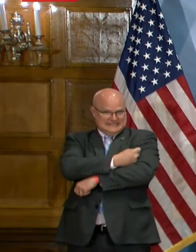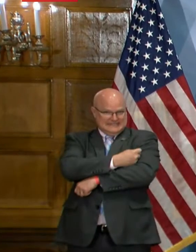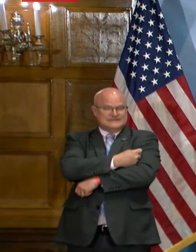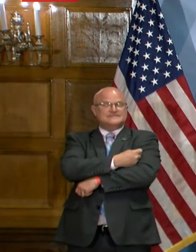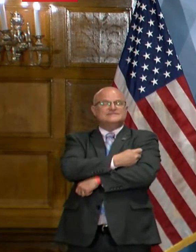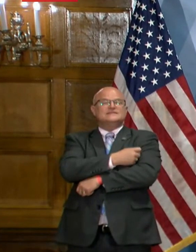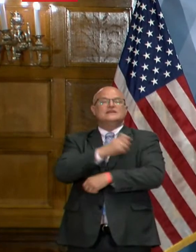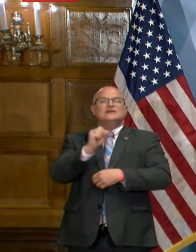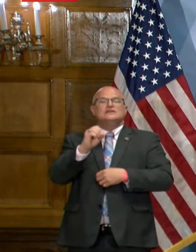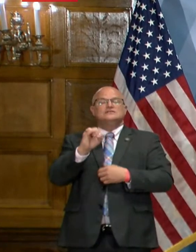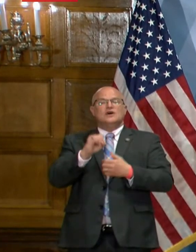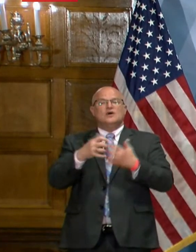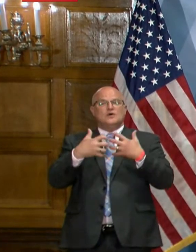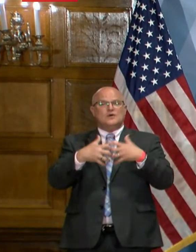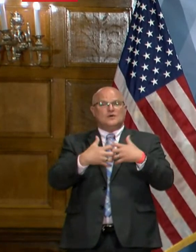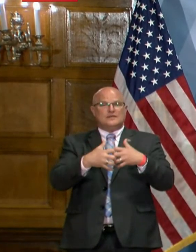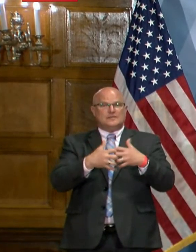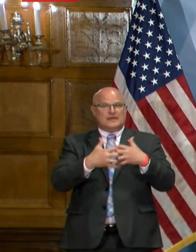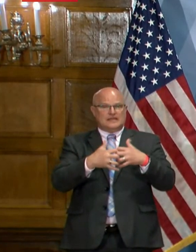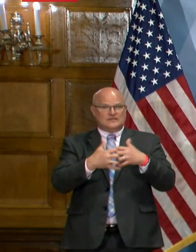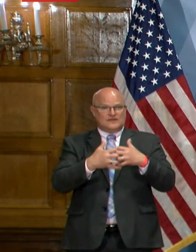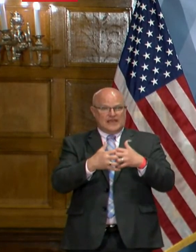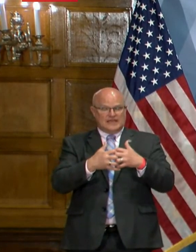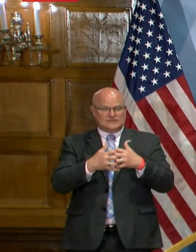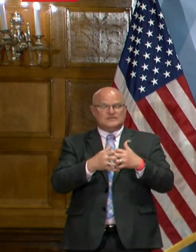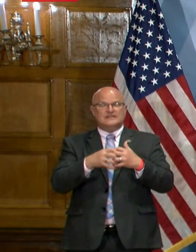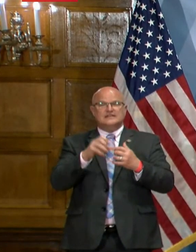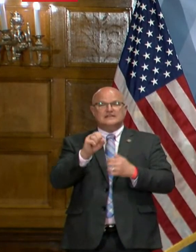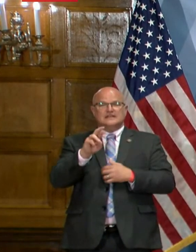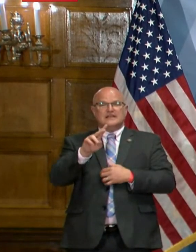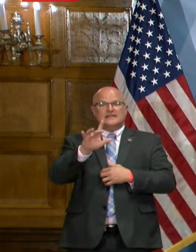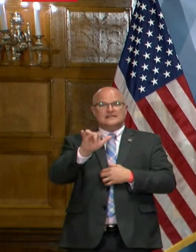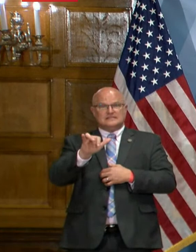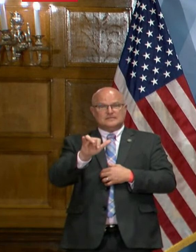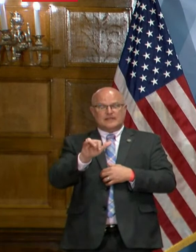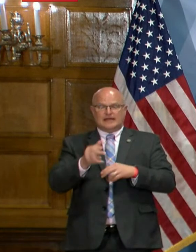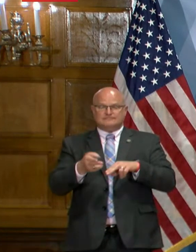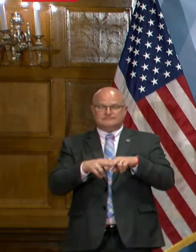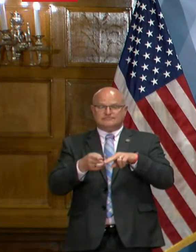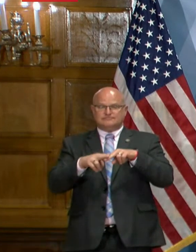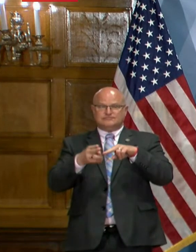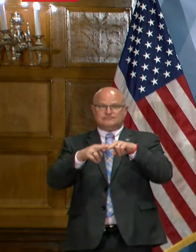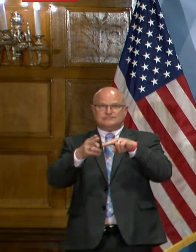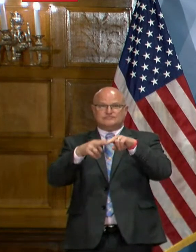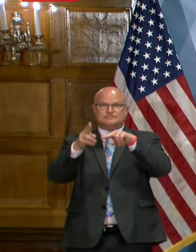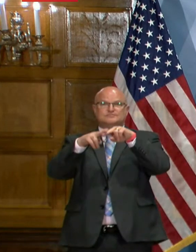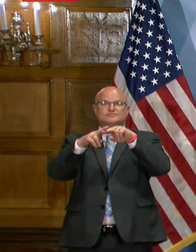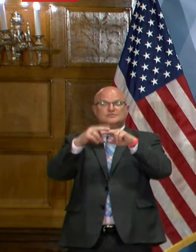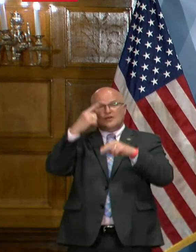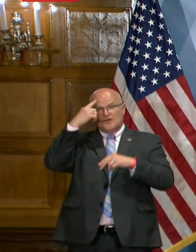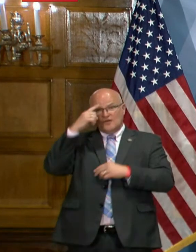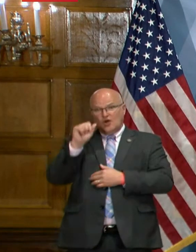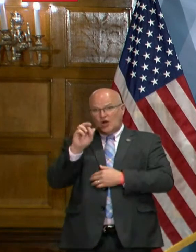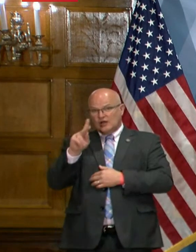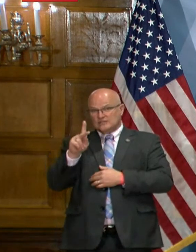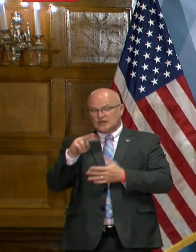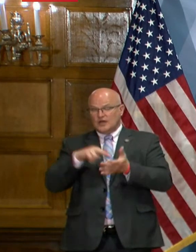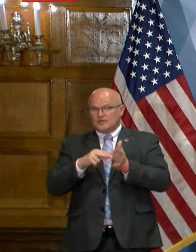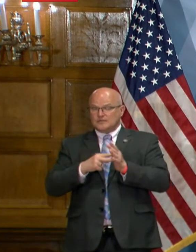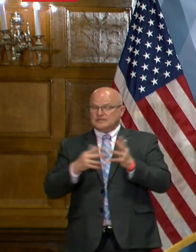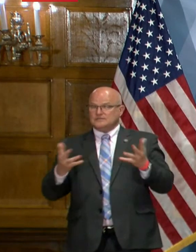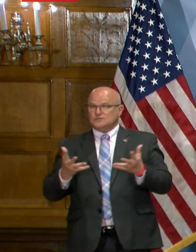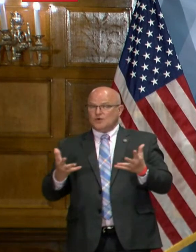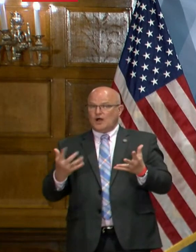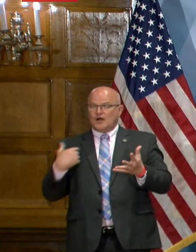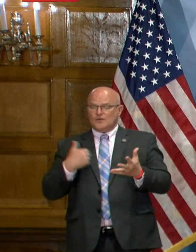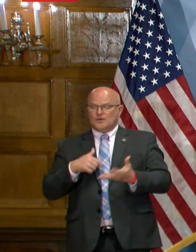vaccine. And so the manufacturing, the supply chain continues to increase. For Arkansas, that means that